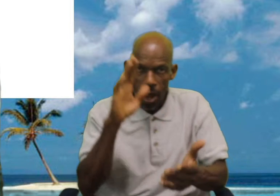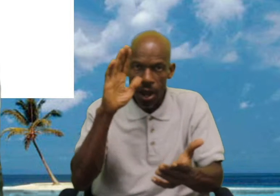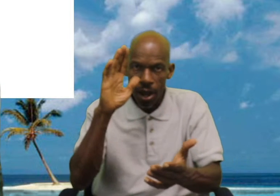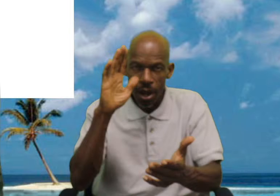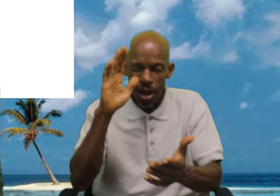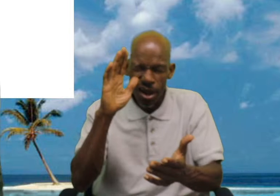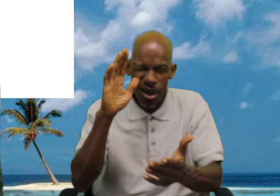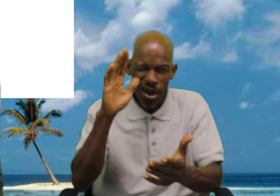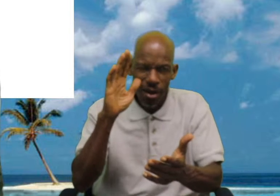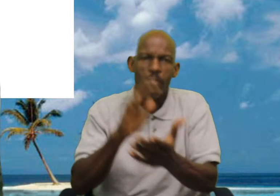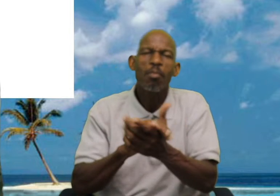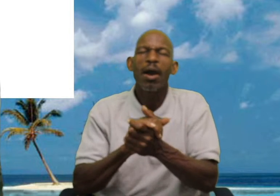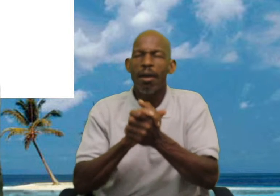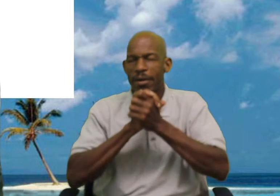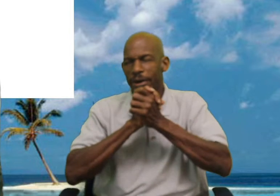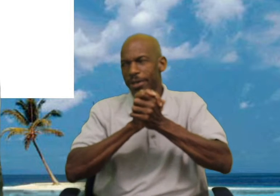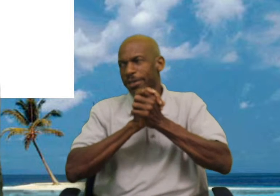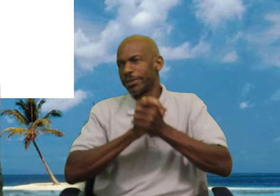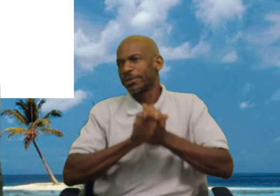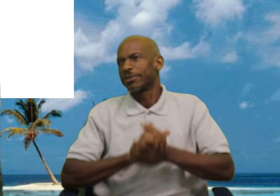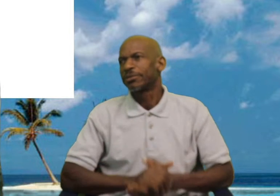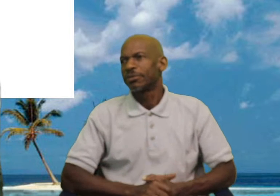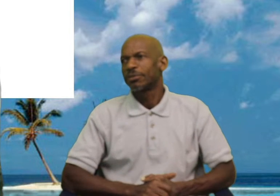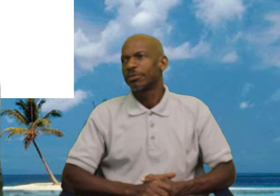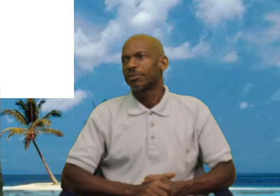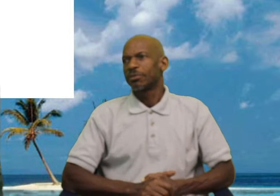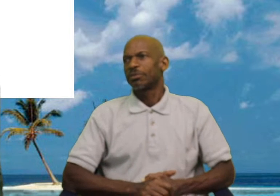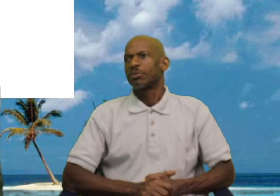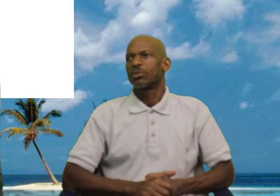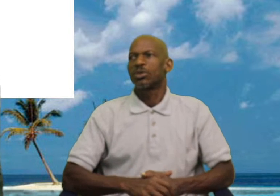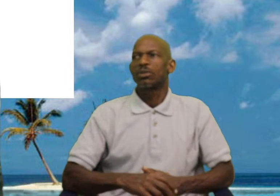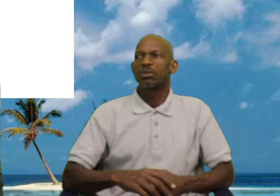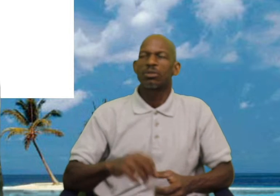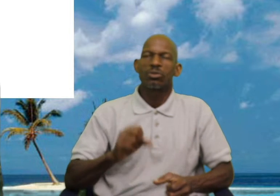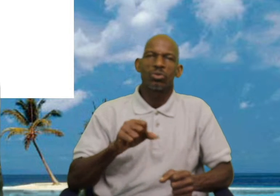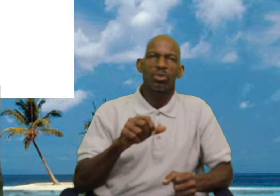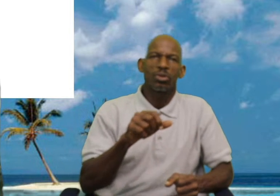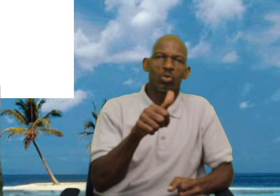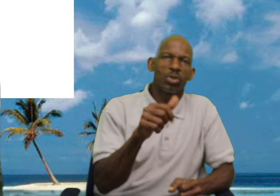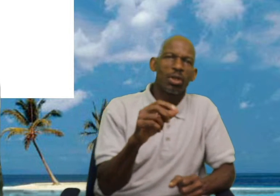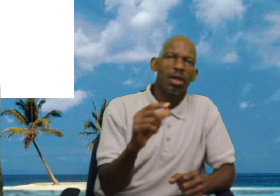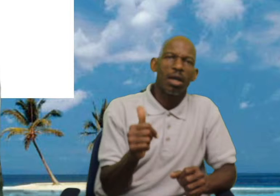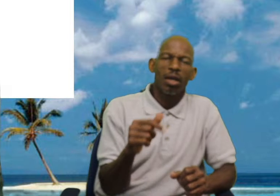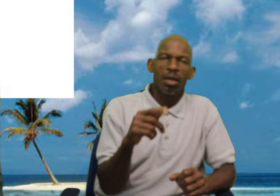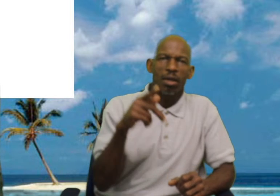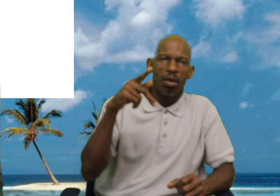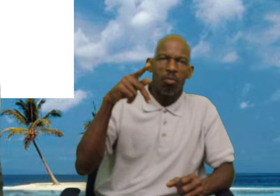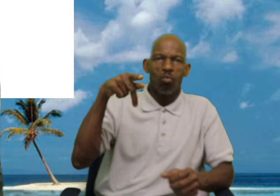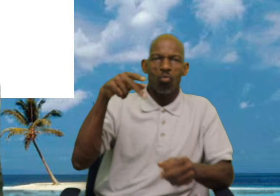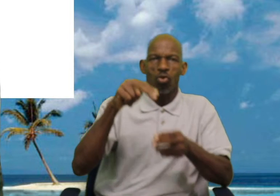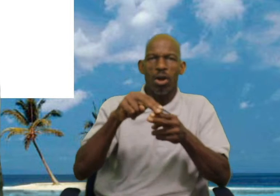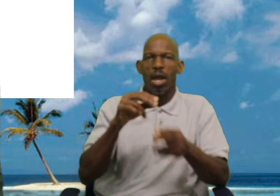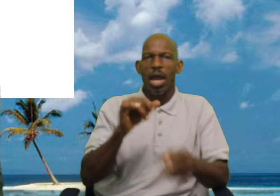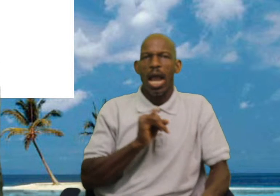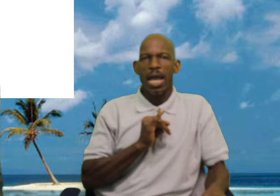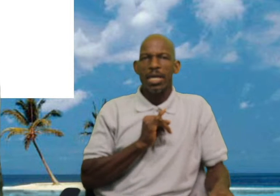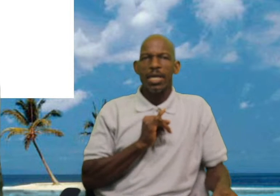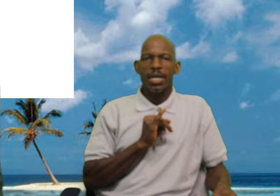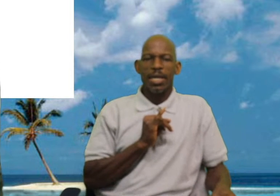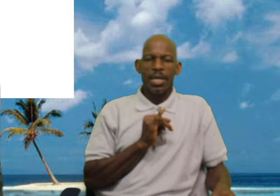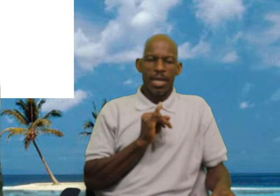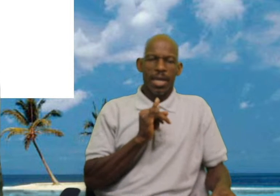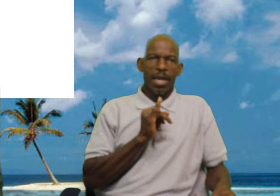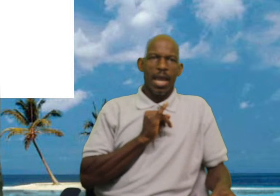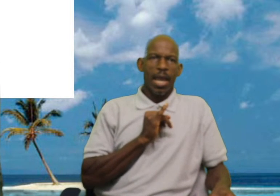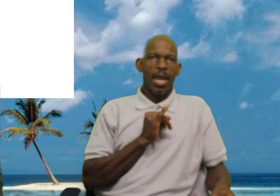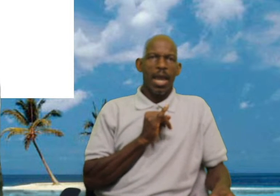and is one that you will use when you are talking about yourself. I. When you're talking